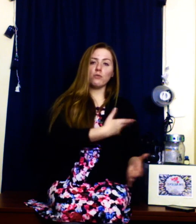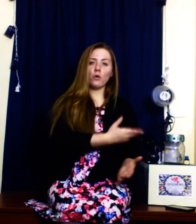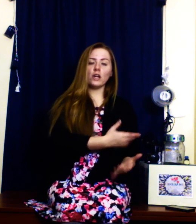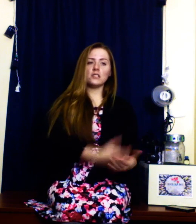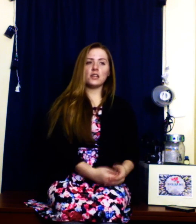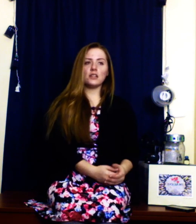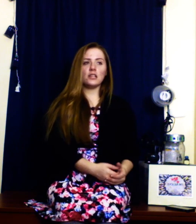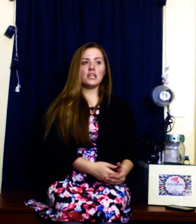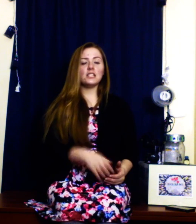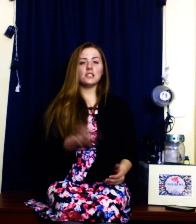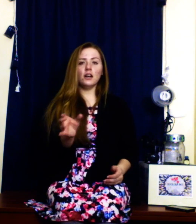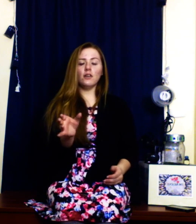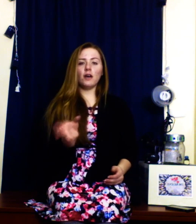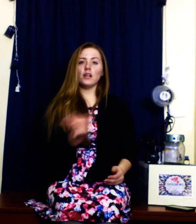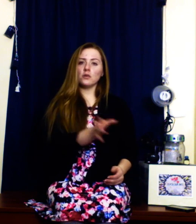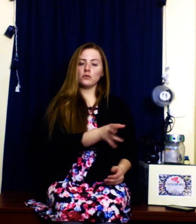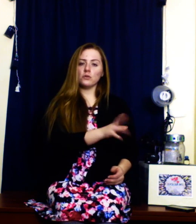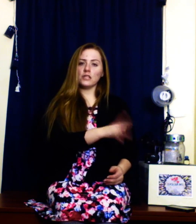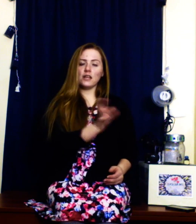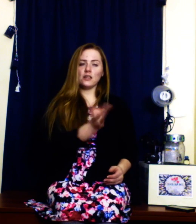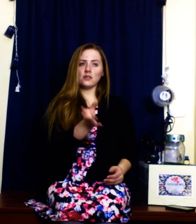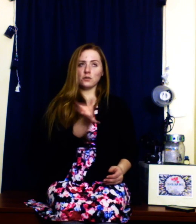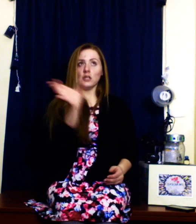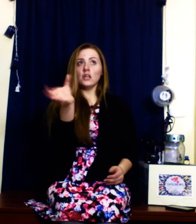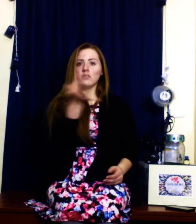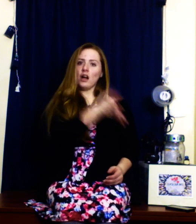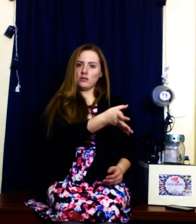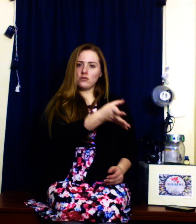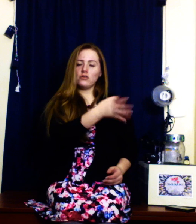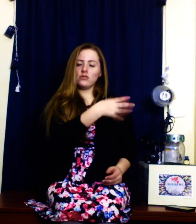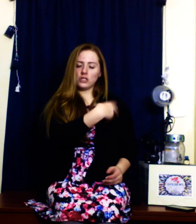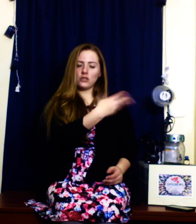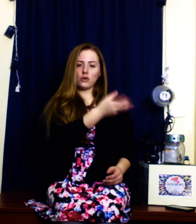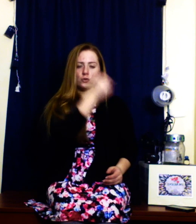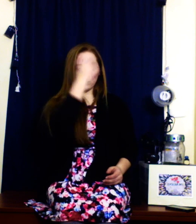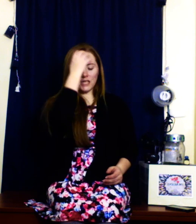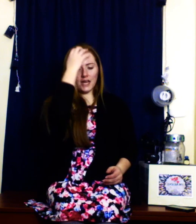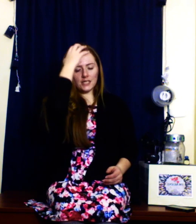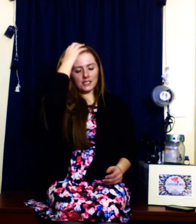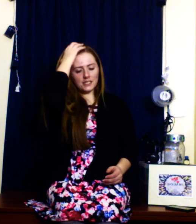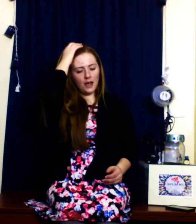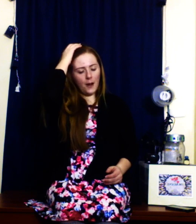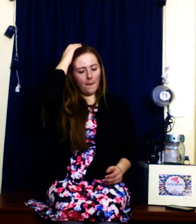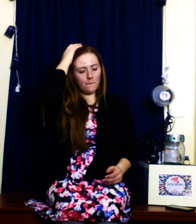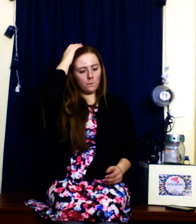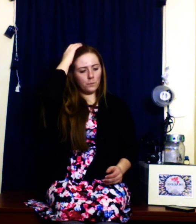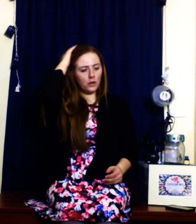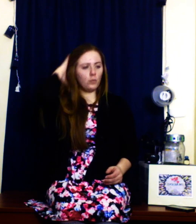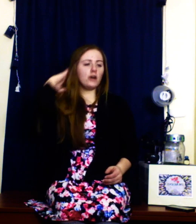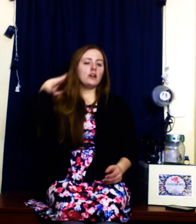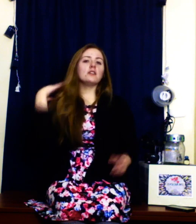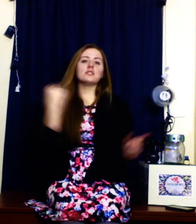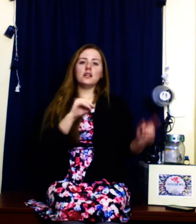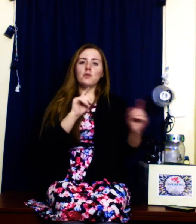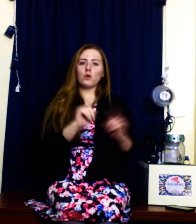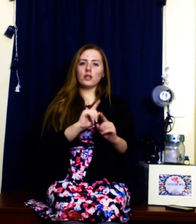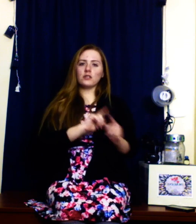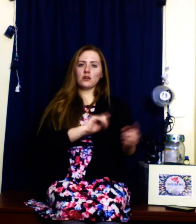Moritz at the end of I Don't Do Sadness, or I Just Don't Do Sadness, where Ilsa and Moritz